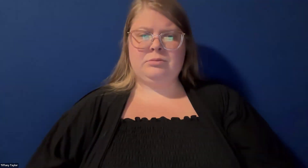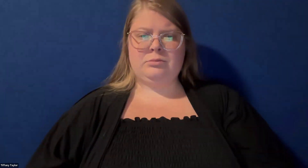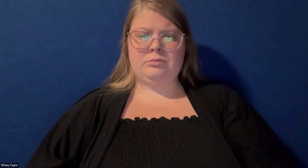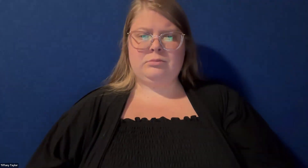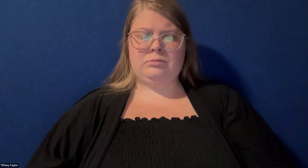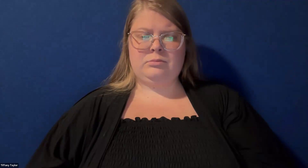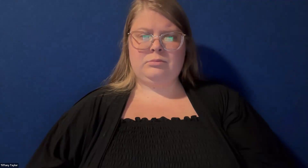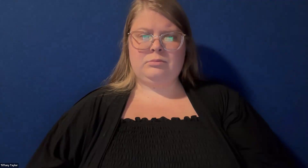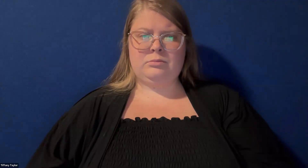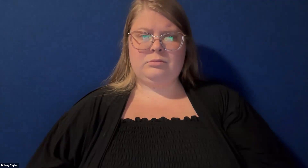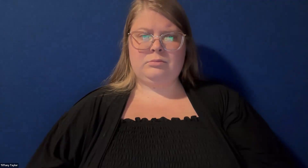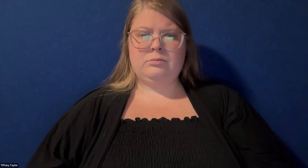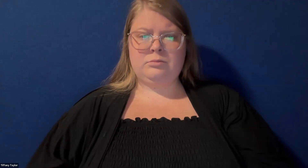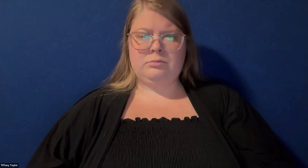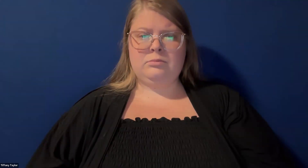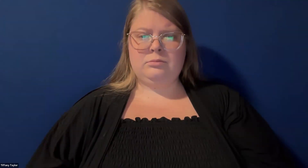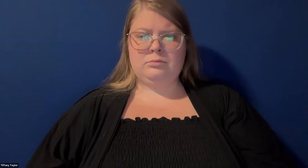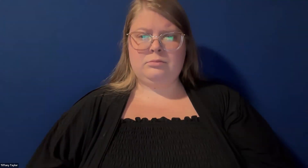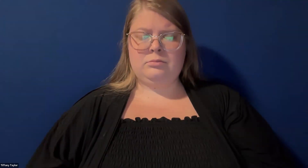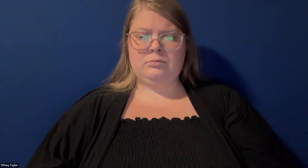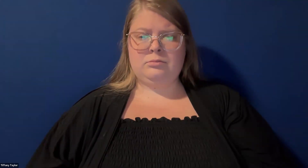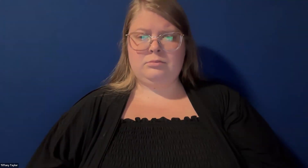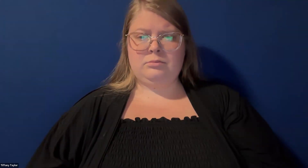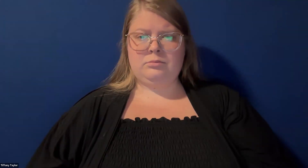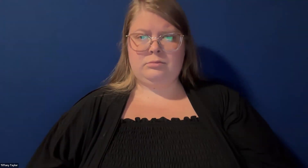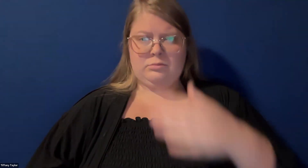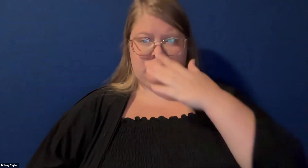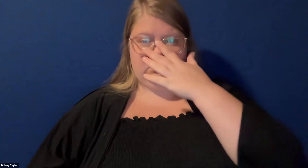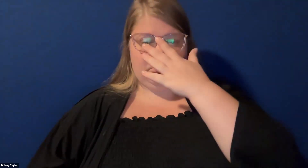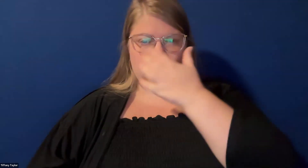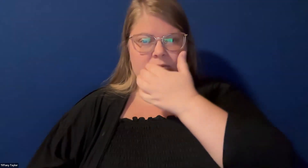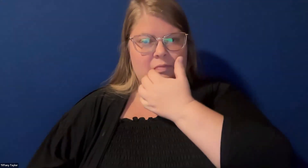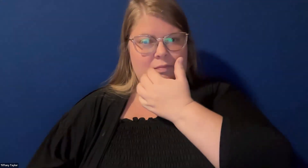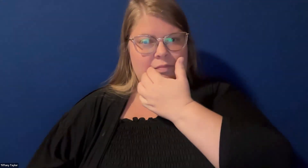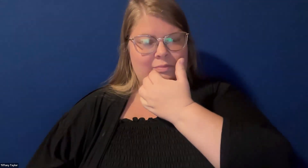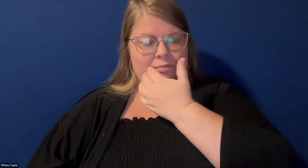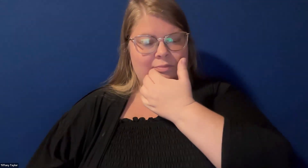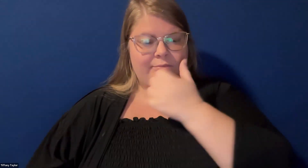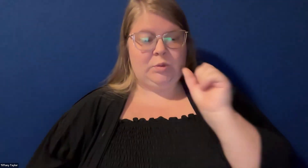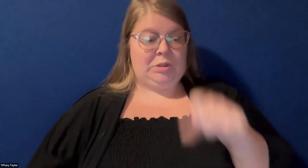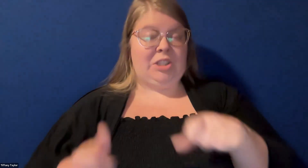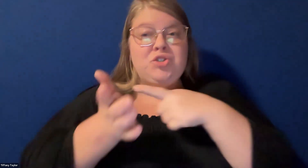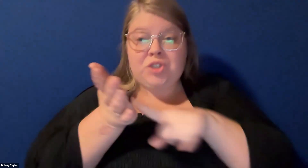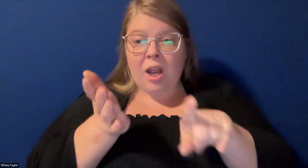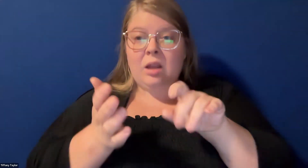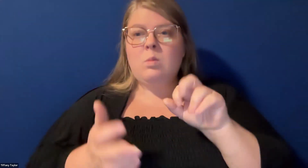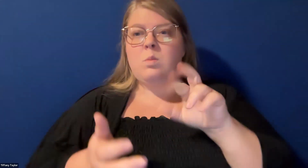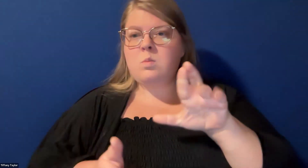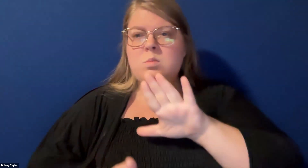color is good enough. So you can check these things, or you can put your site color code here,